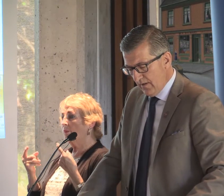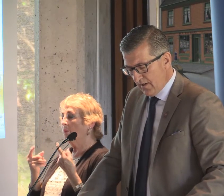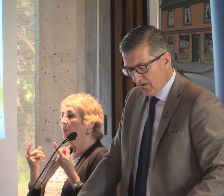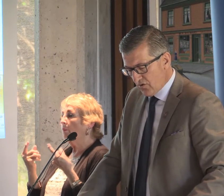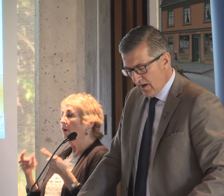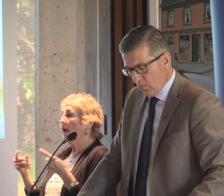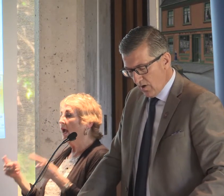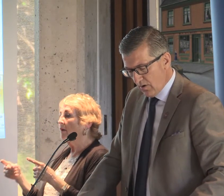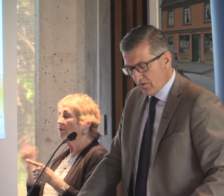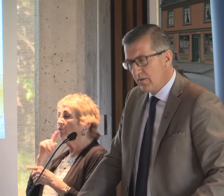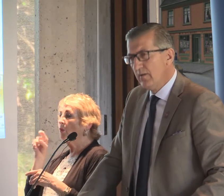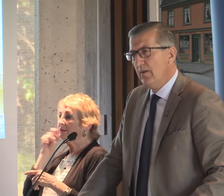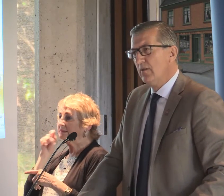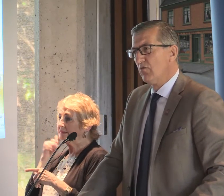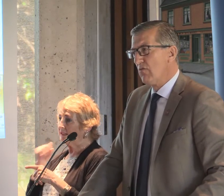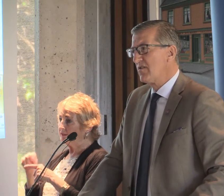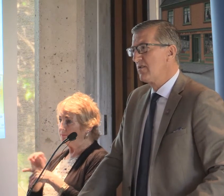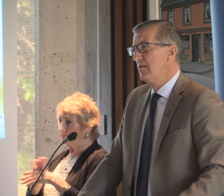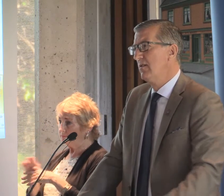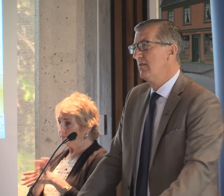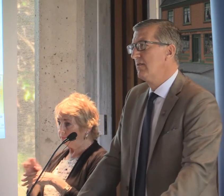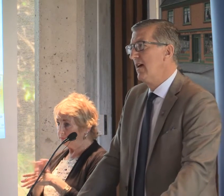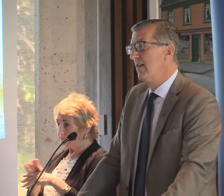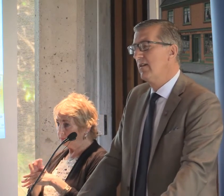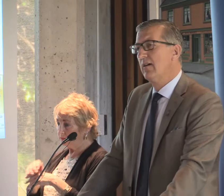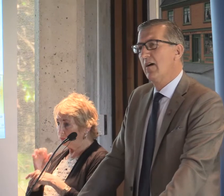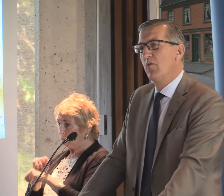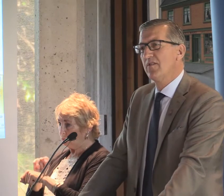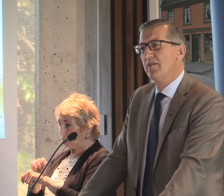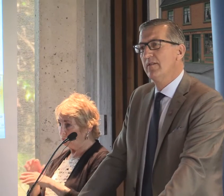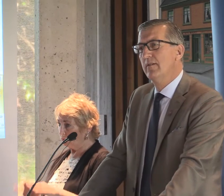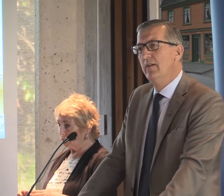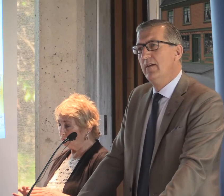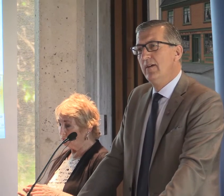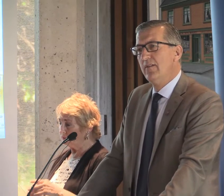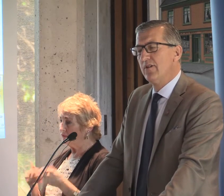to sex trade workers, the risks that are